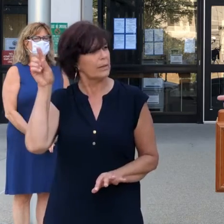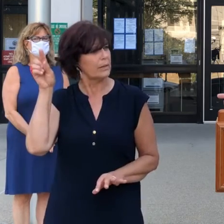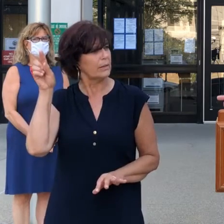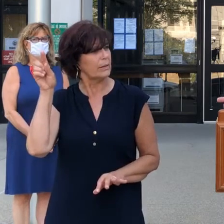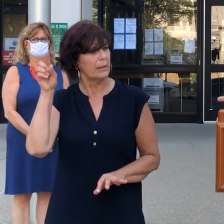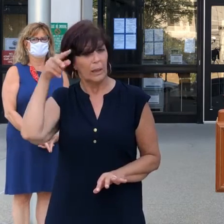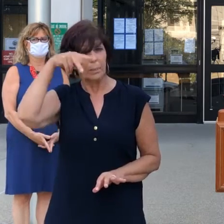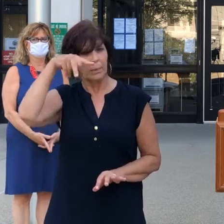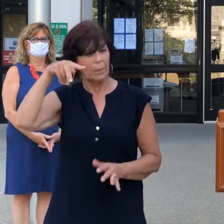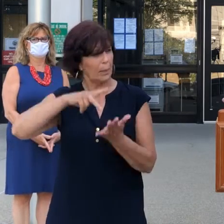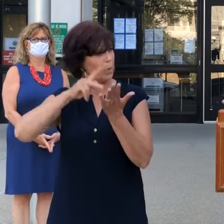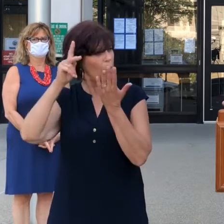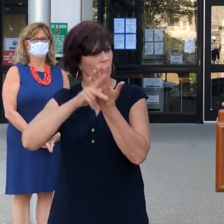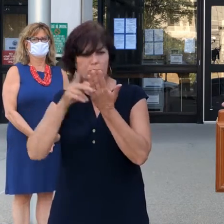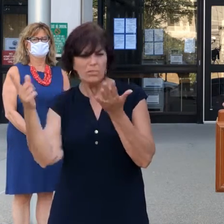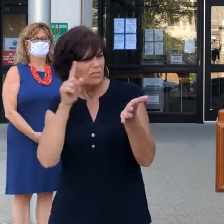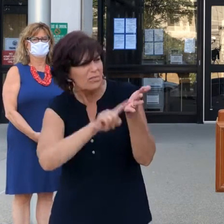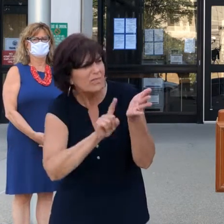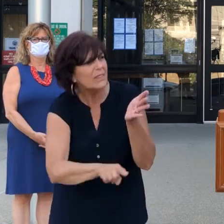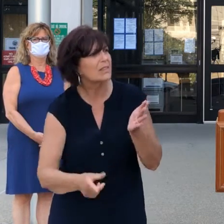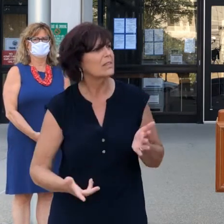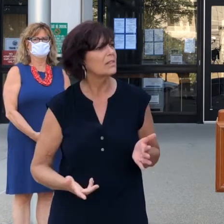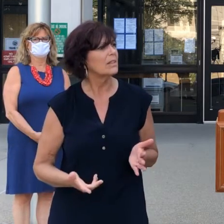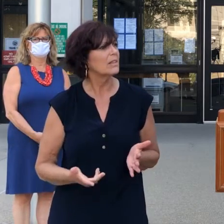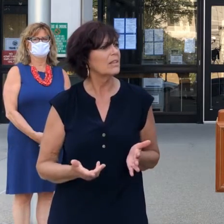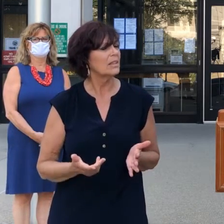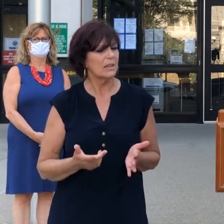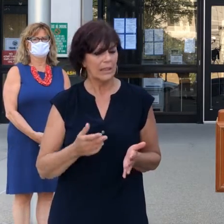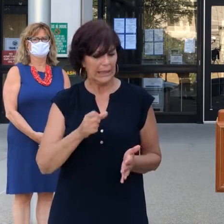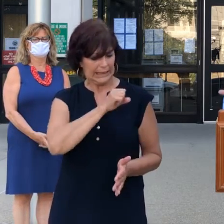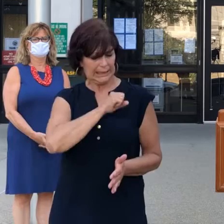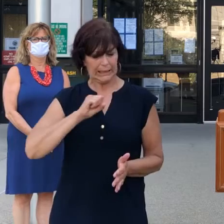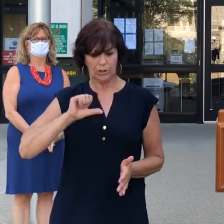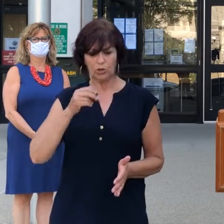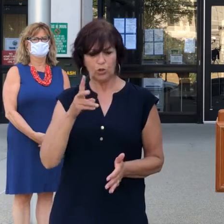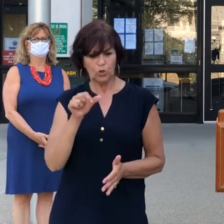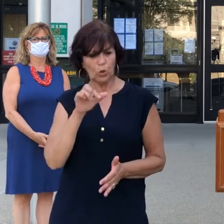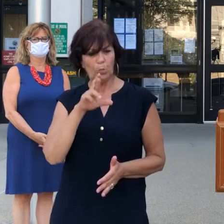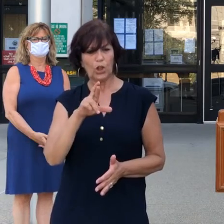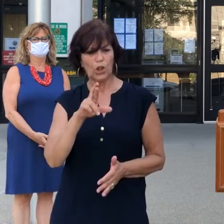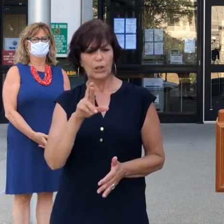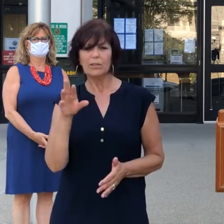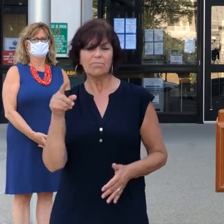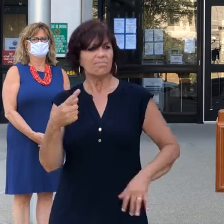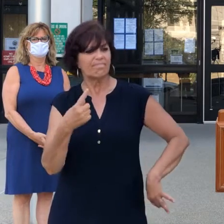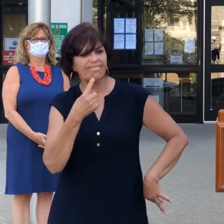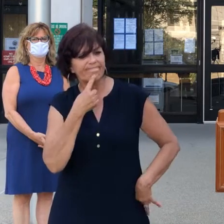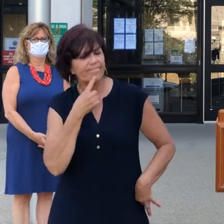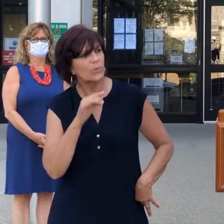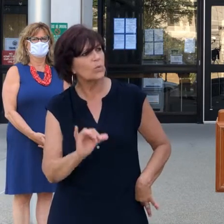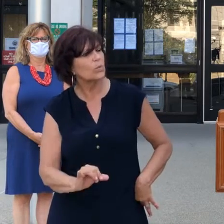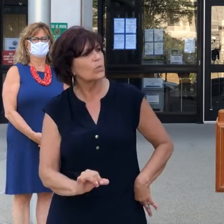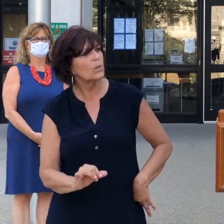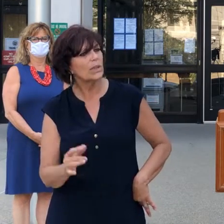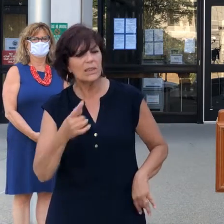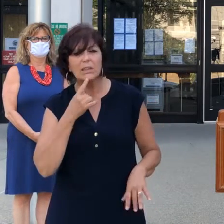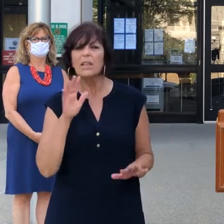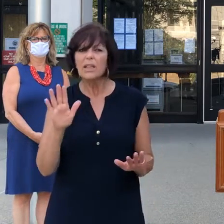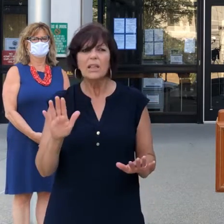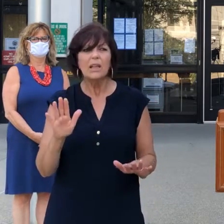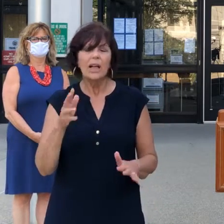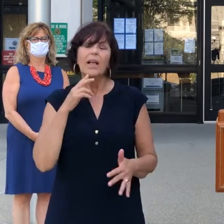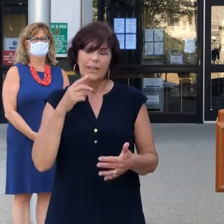the PPP program, look into it. Senator Schumer, when he was here yesterday, noted his disappointment in that. And he said there are